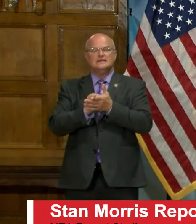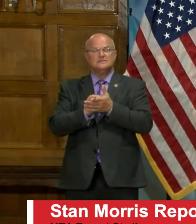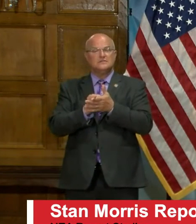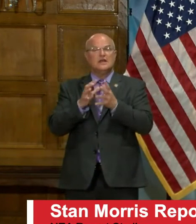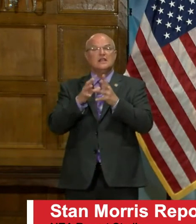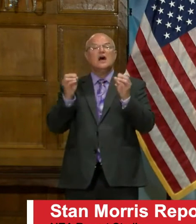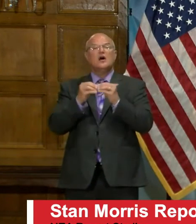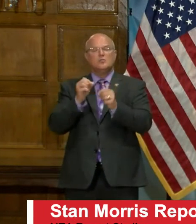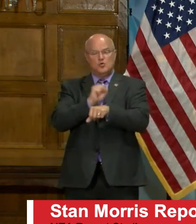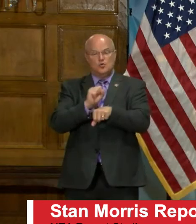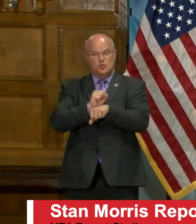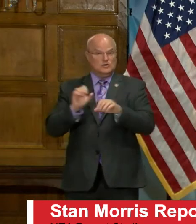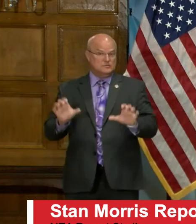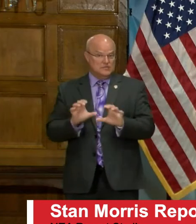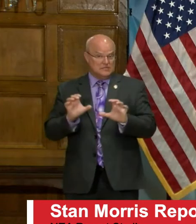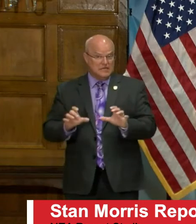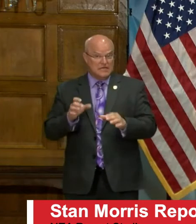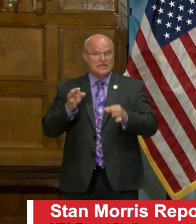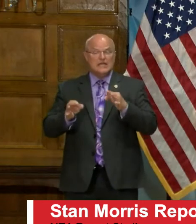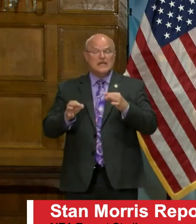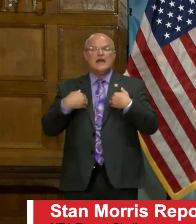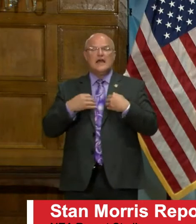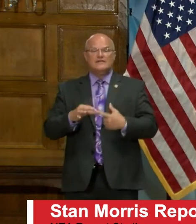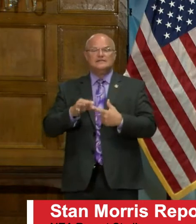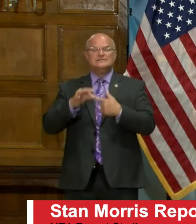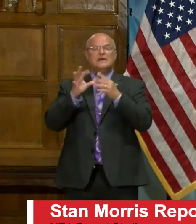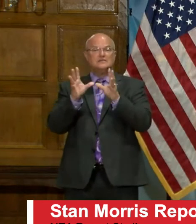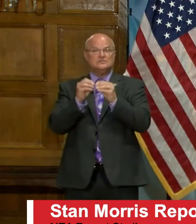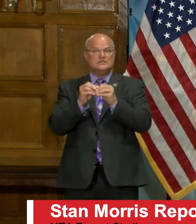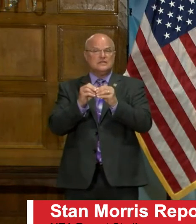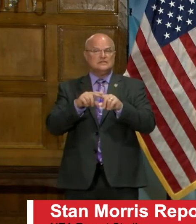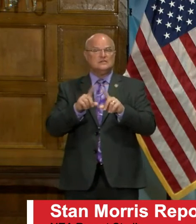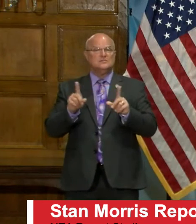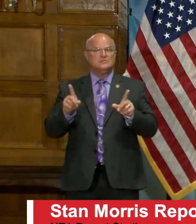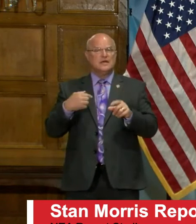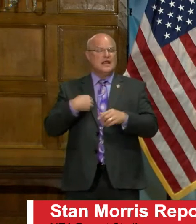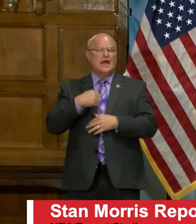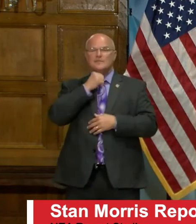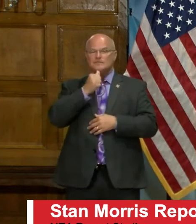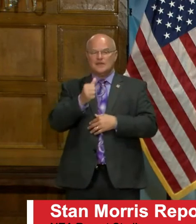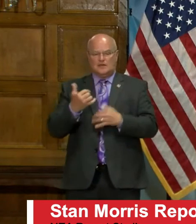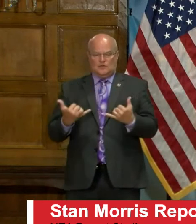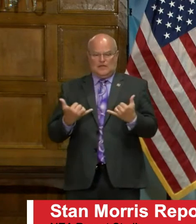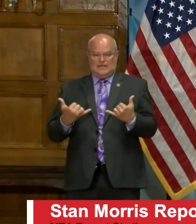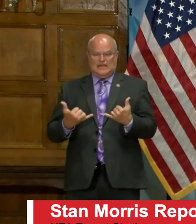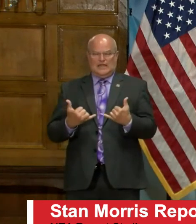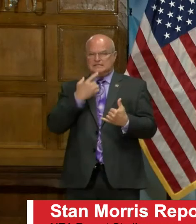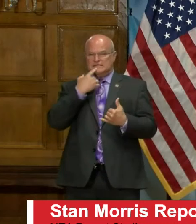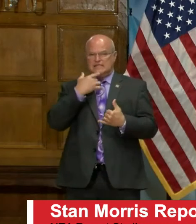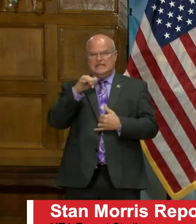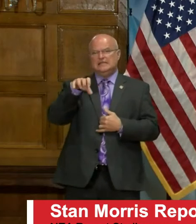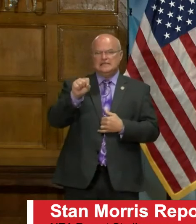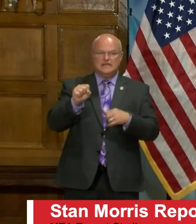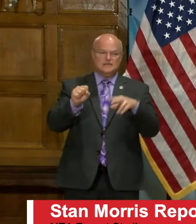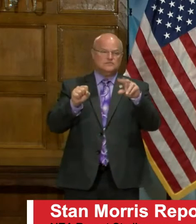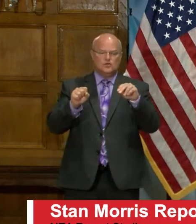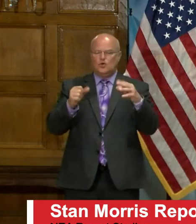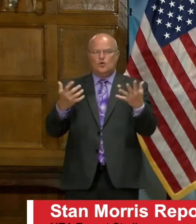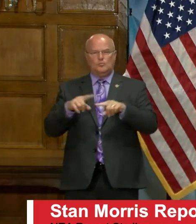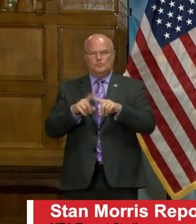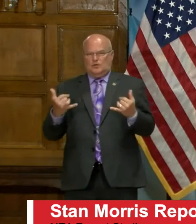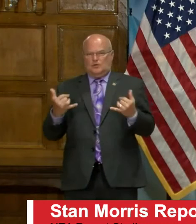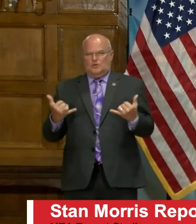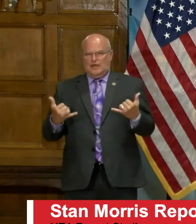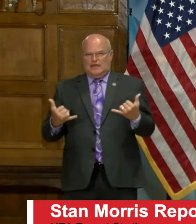there's a lot more work to be done if there was going to be a special session. So I'm not in a position to call it or indicate that